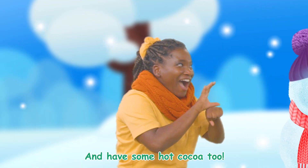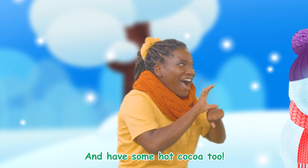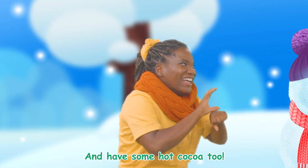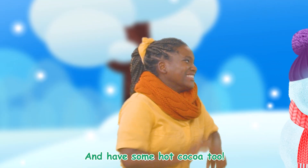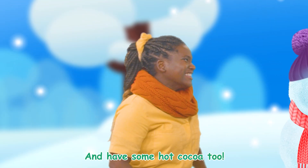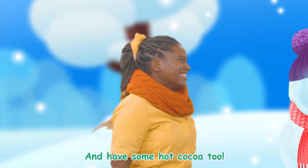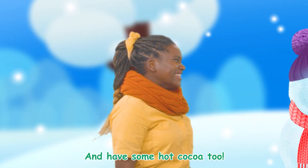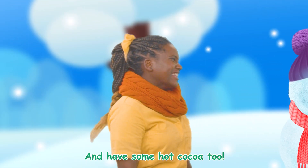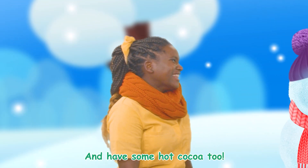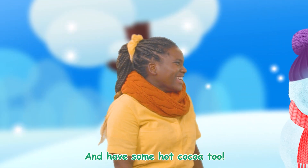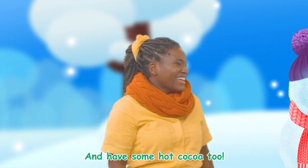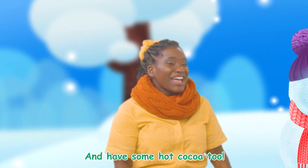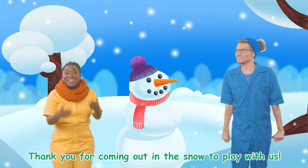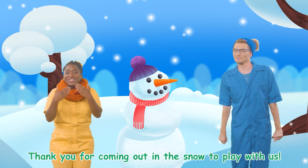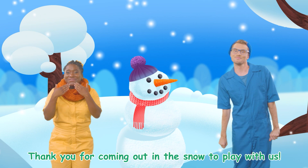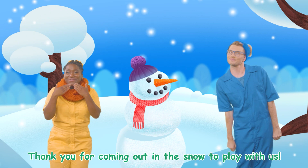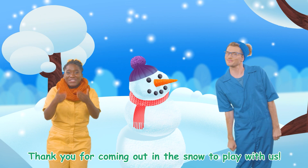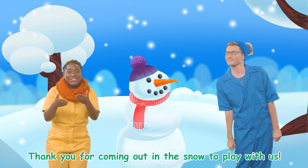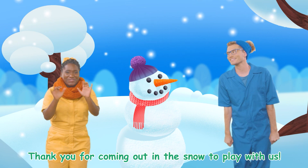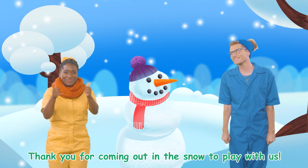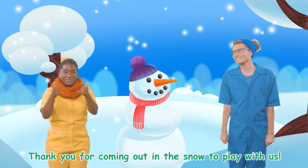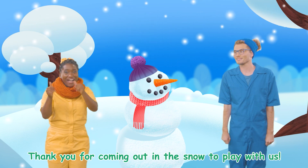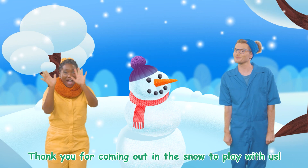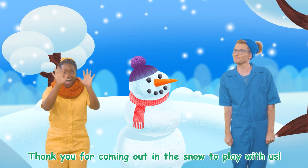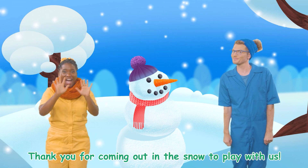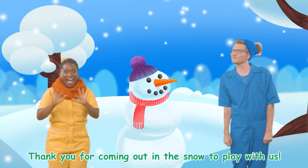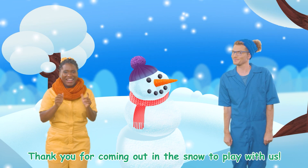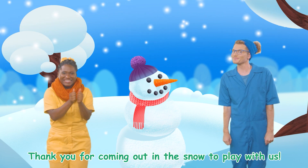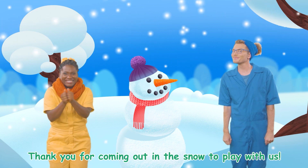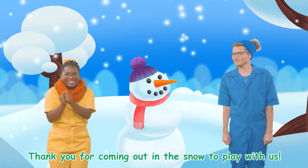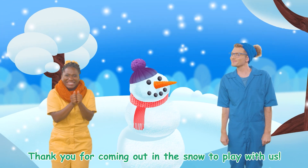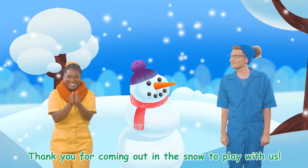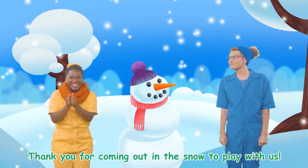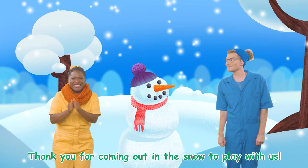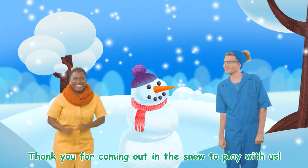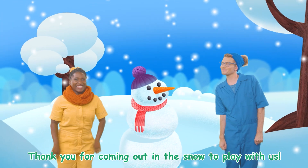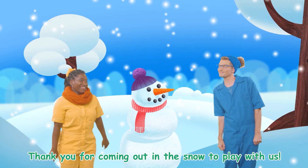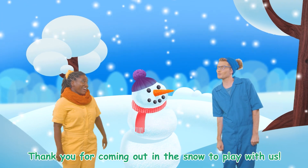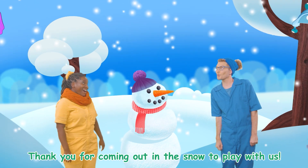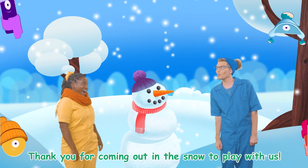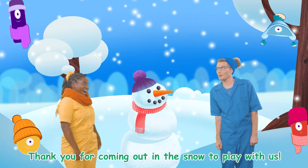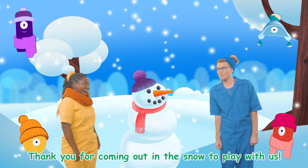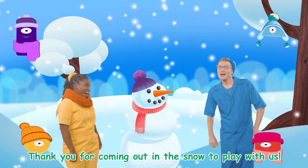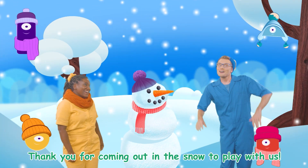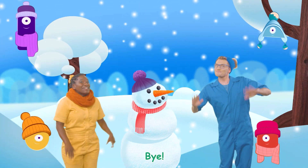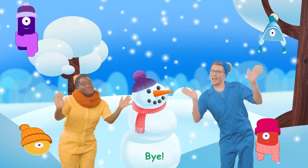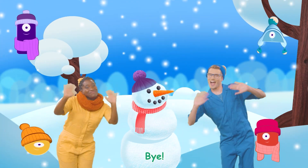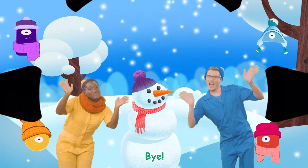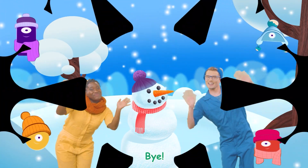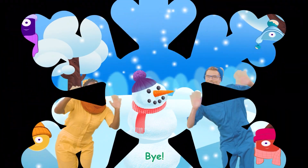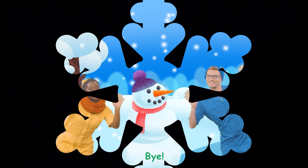some hot cocoa, too. Thank you for coming out in the snow to play with us. Bye!